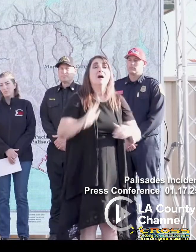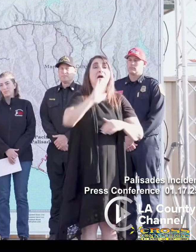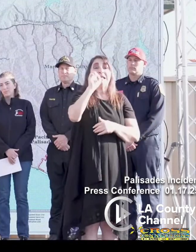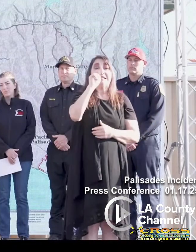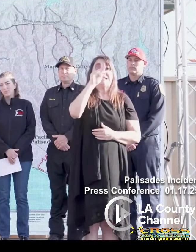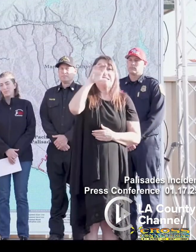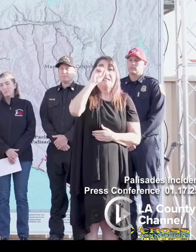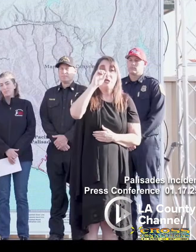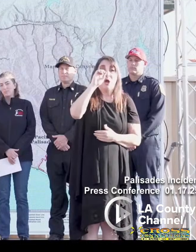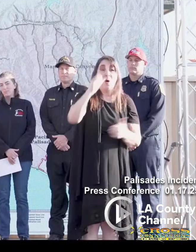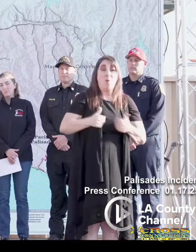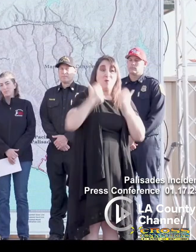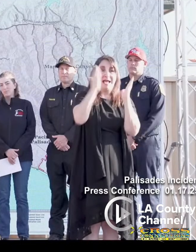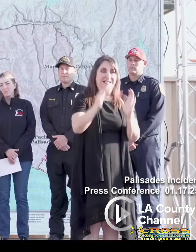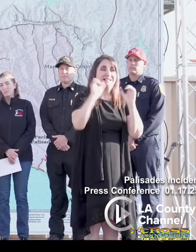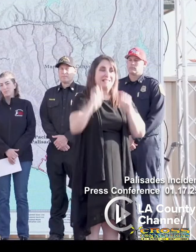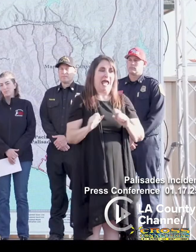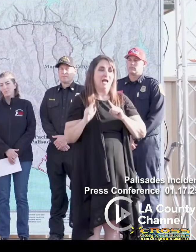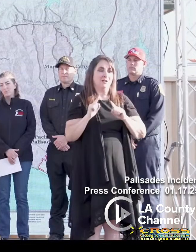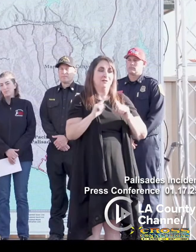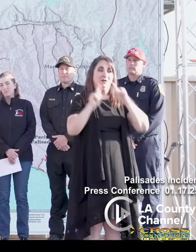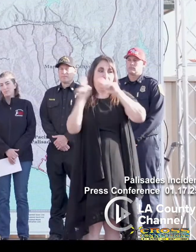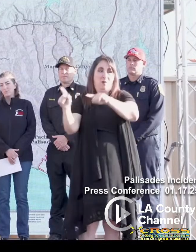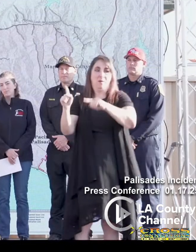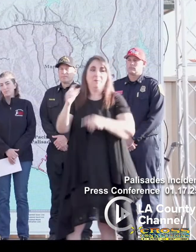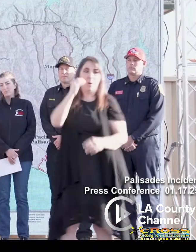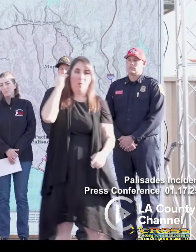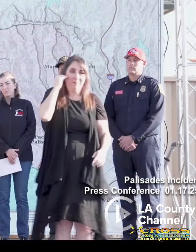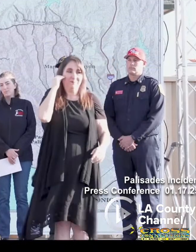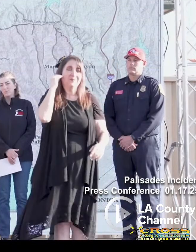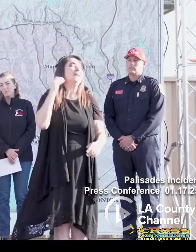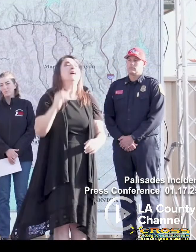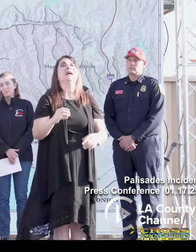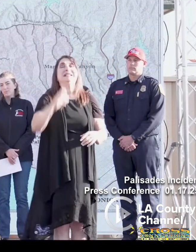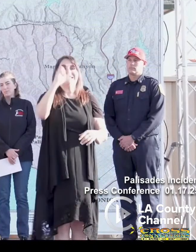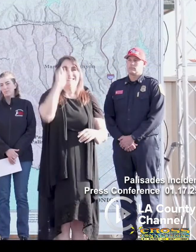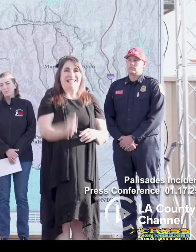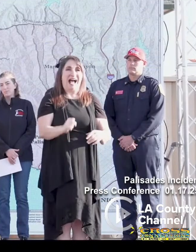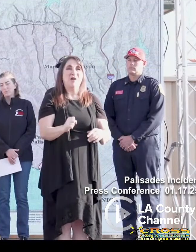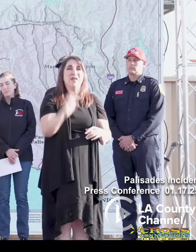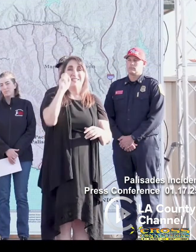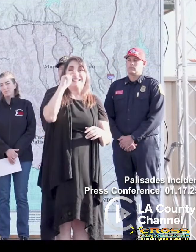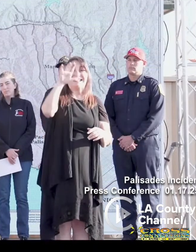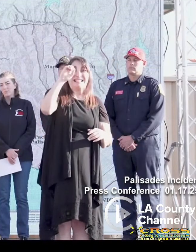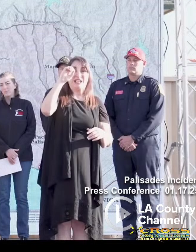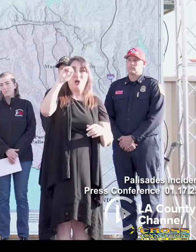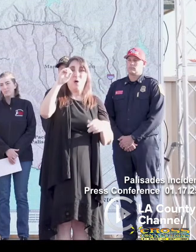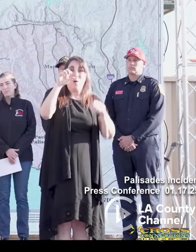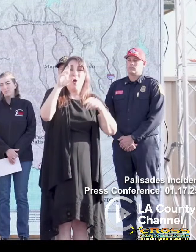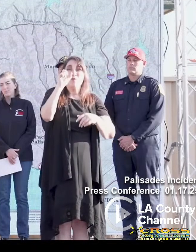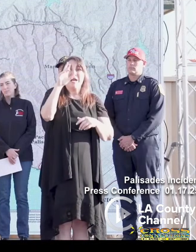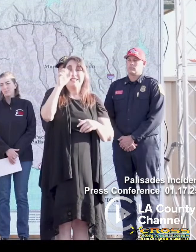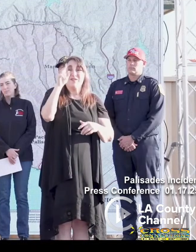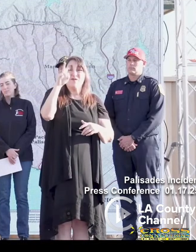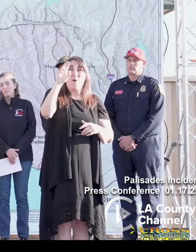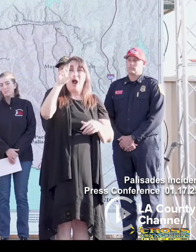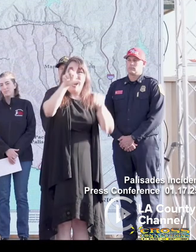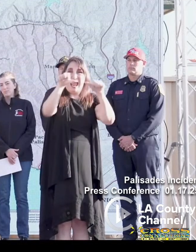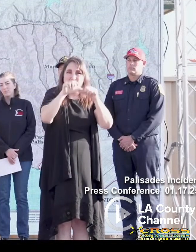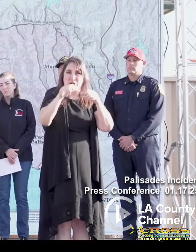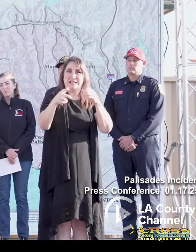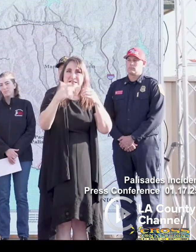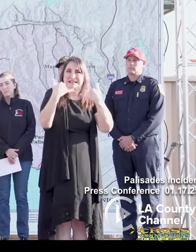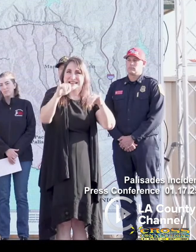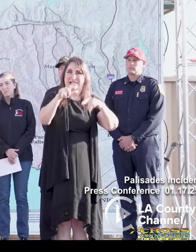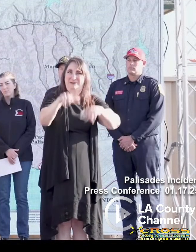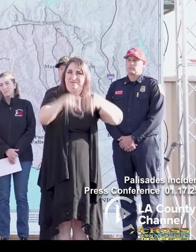to return. There's a small portion south of the Encino Reservoir that remains under an evacuation order. Brentwood, all